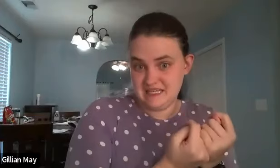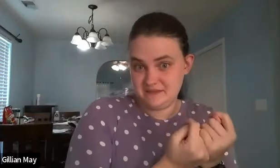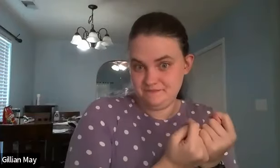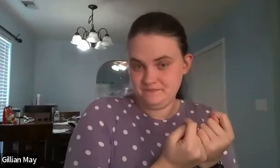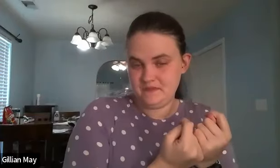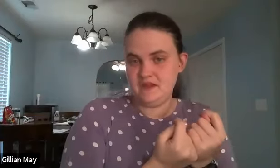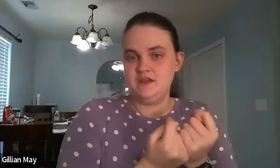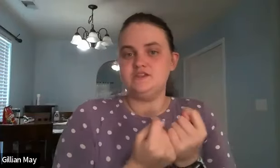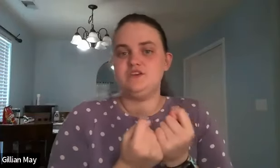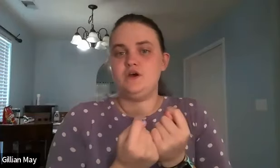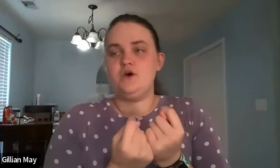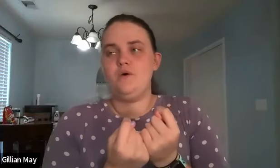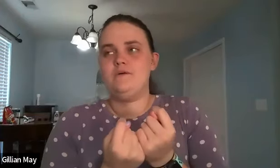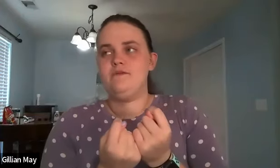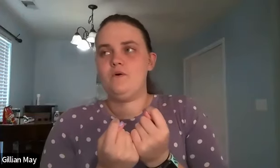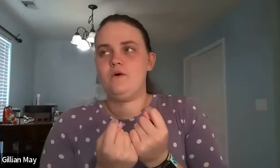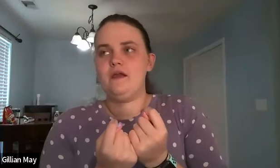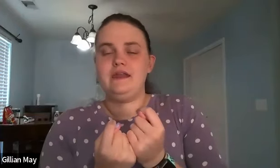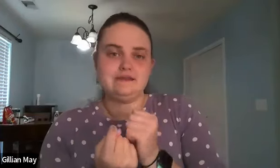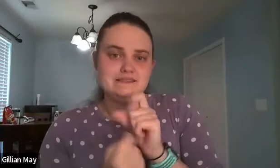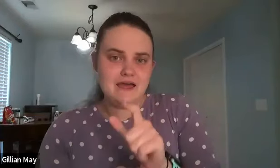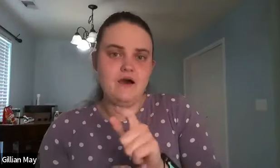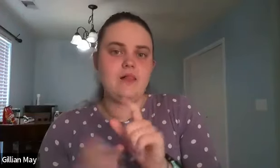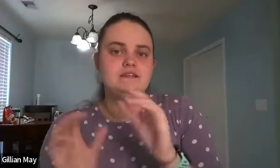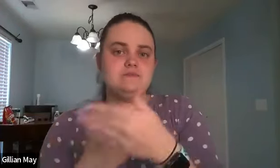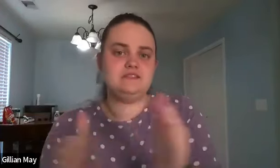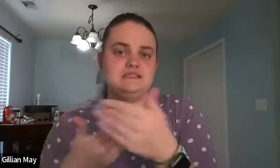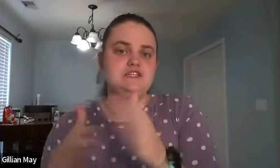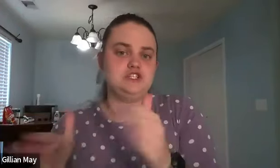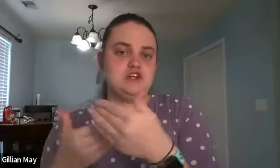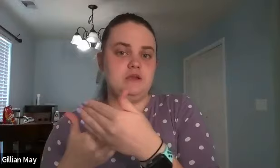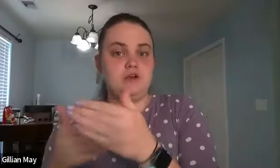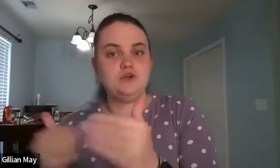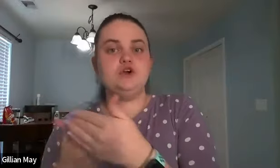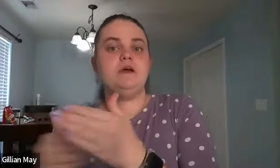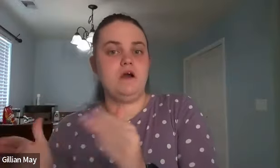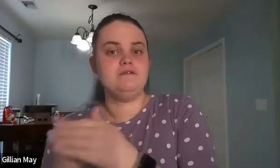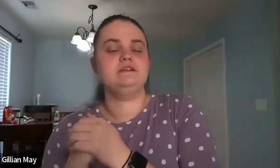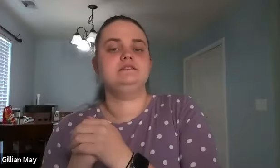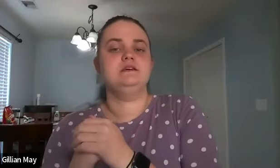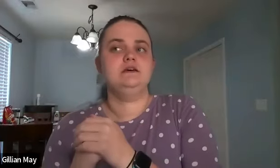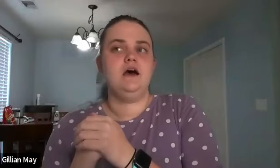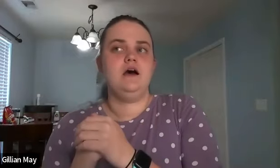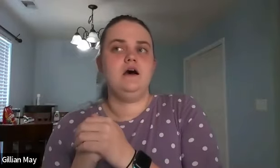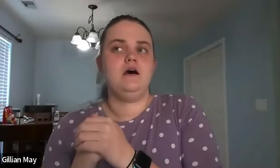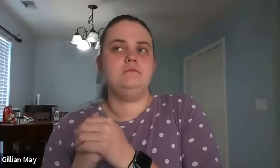team. So for an ASL, a lot of times this is just talking about a room, an office, a